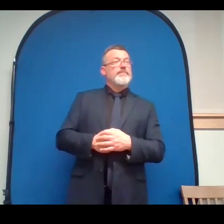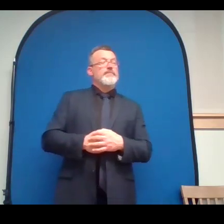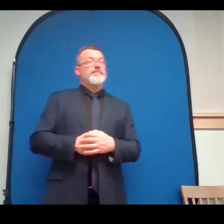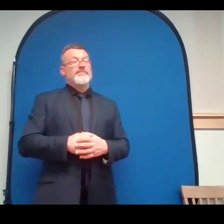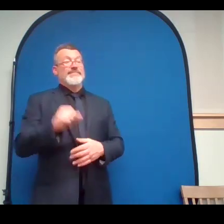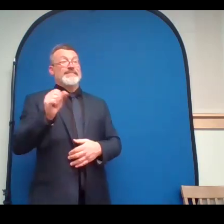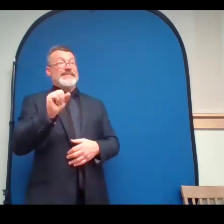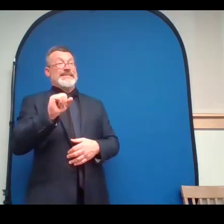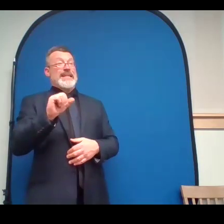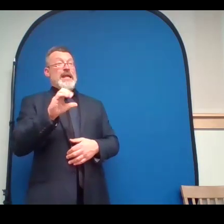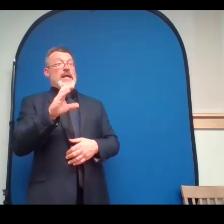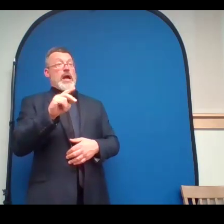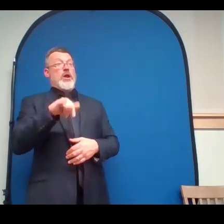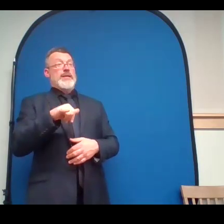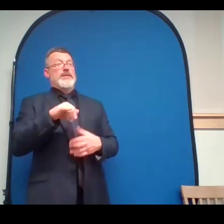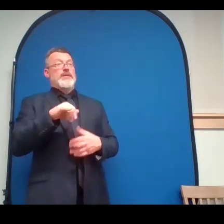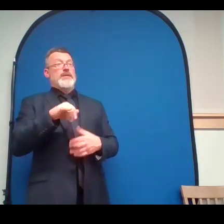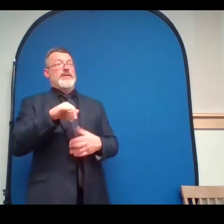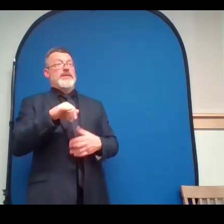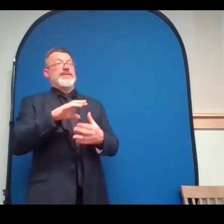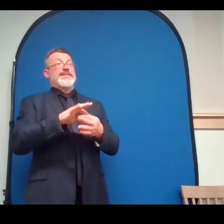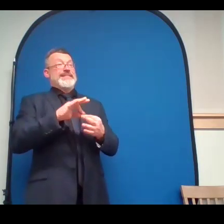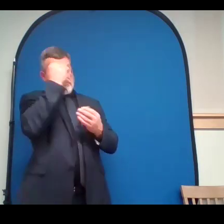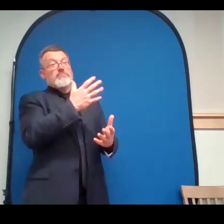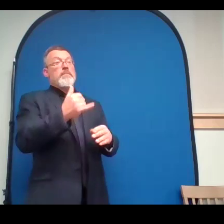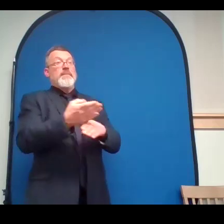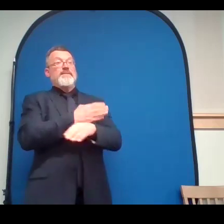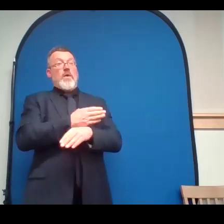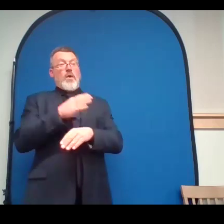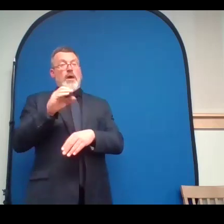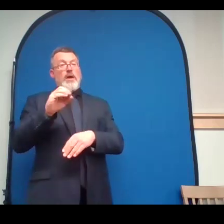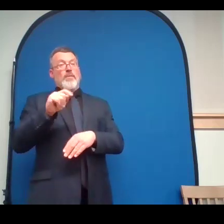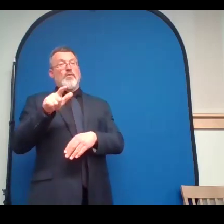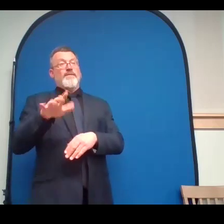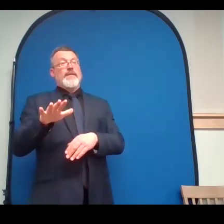before October? They hadn't had face-to-face?